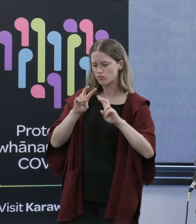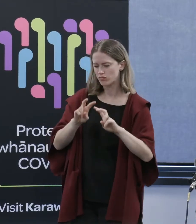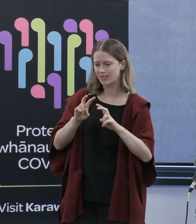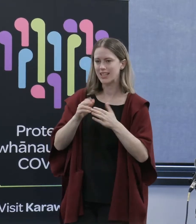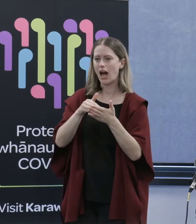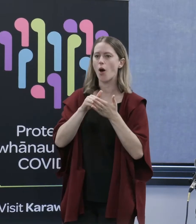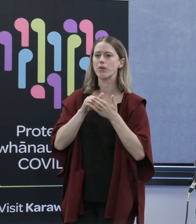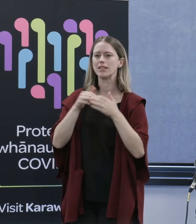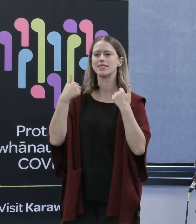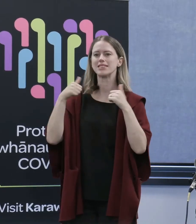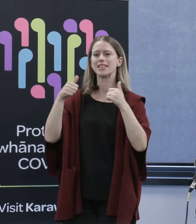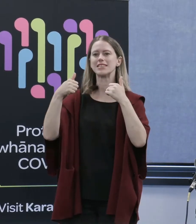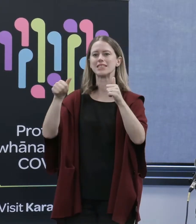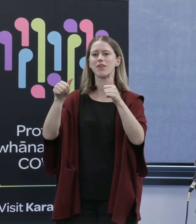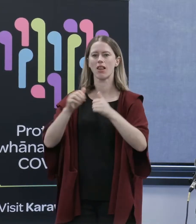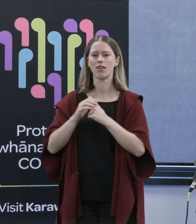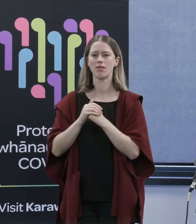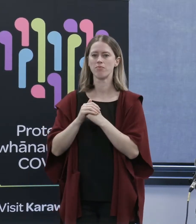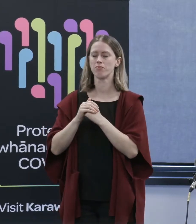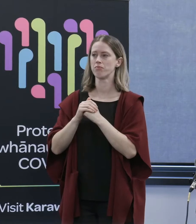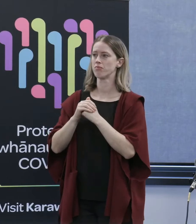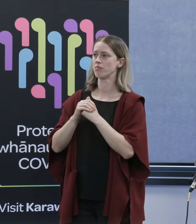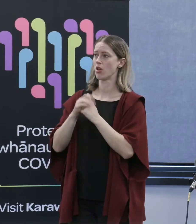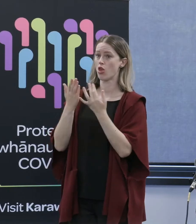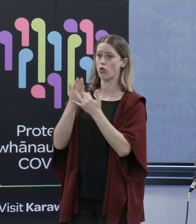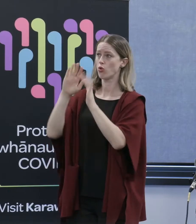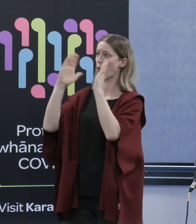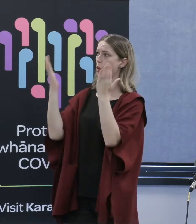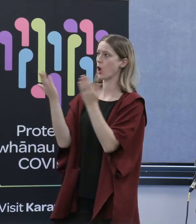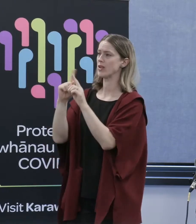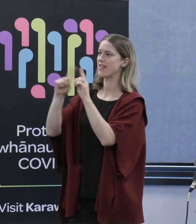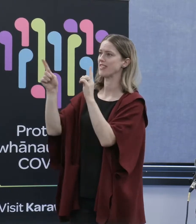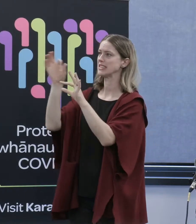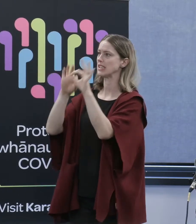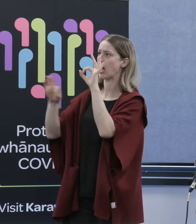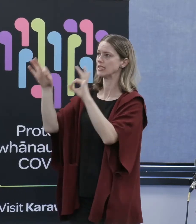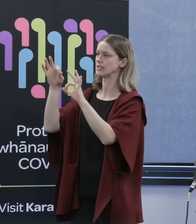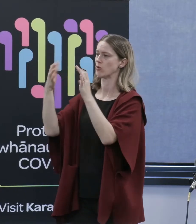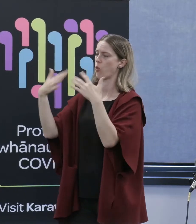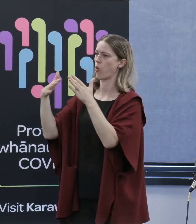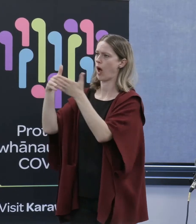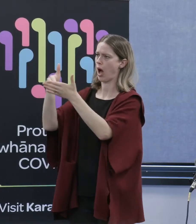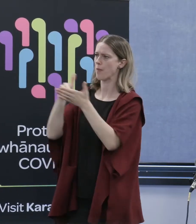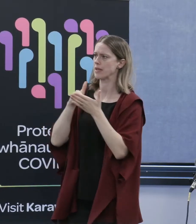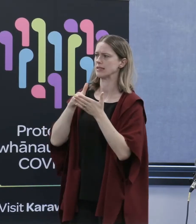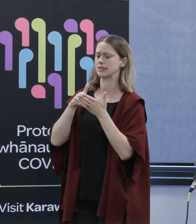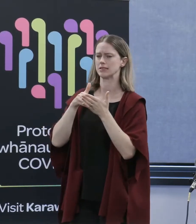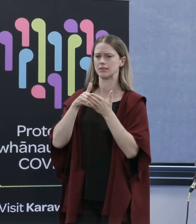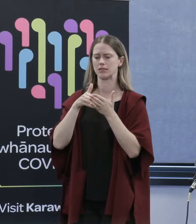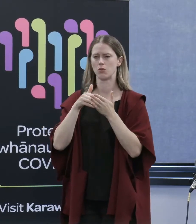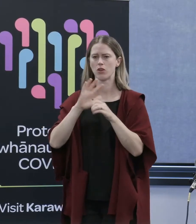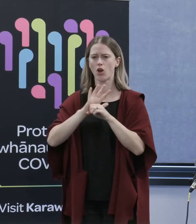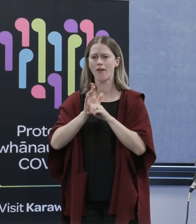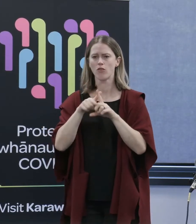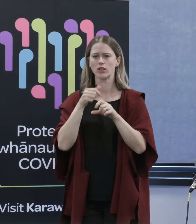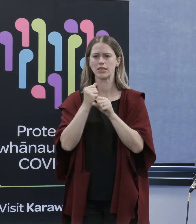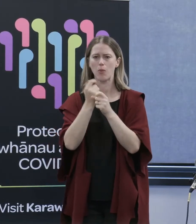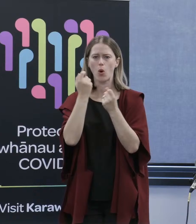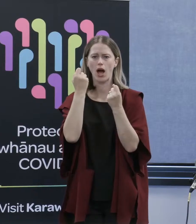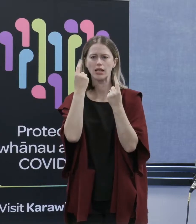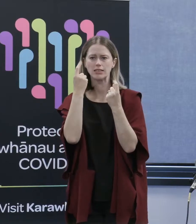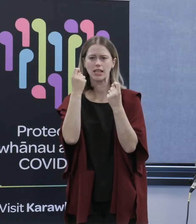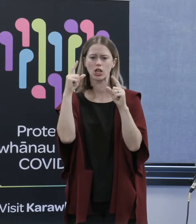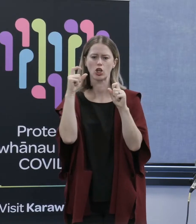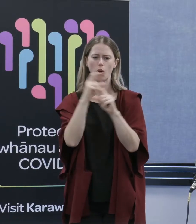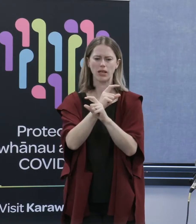date. The global science community has made a number of major contributions, including understanding complex details such